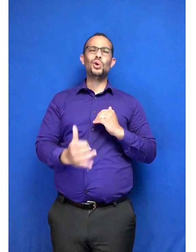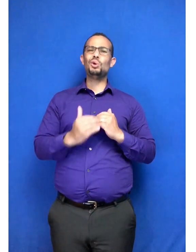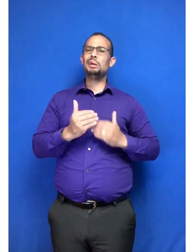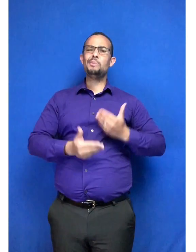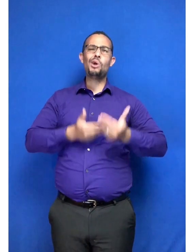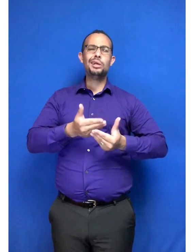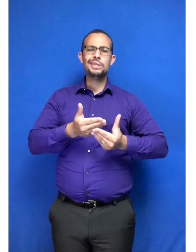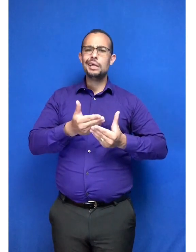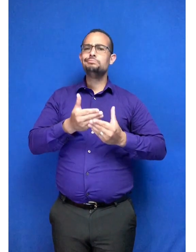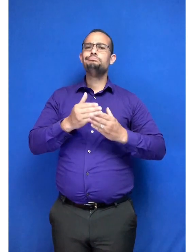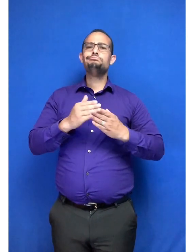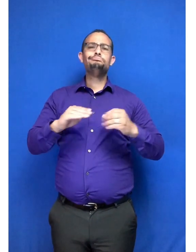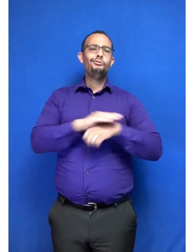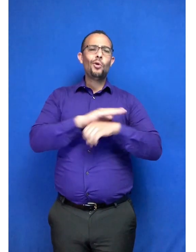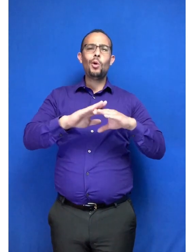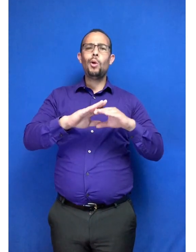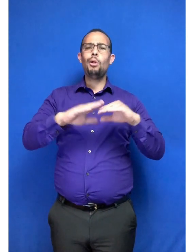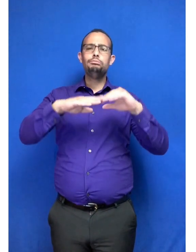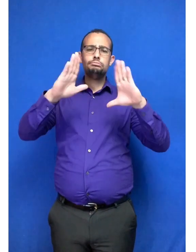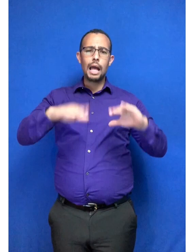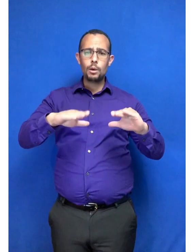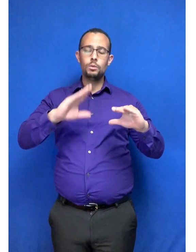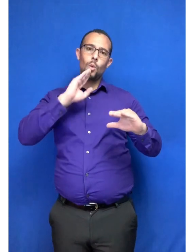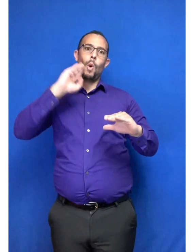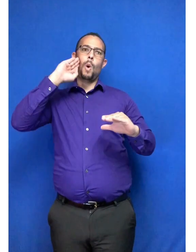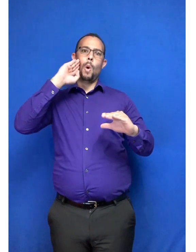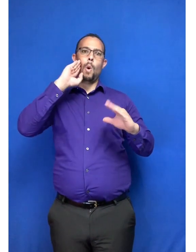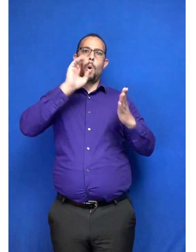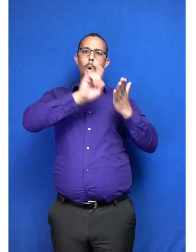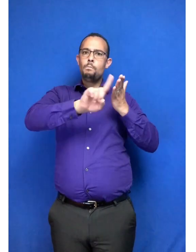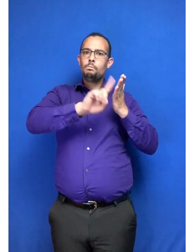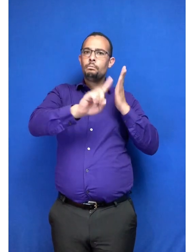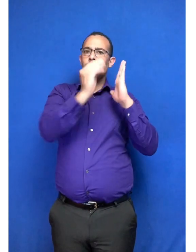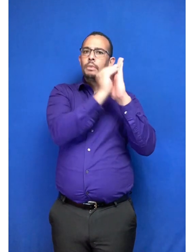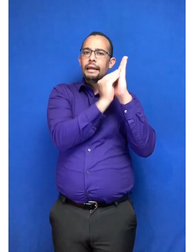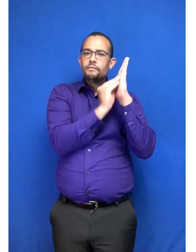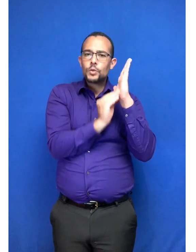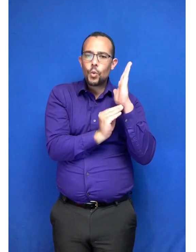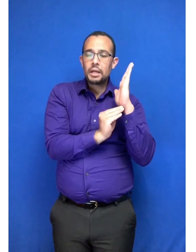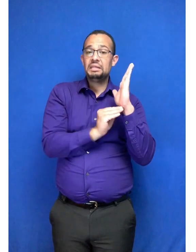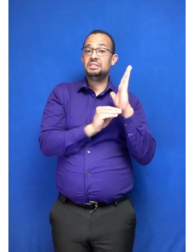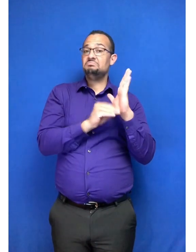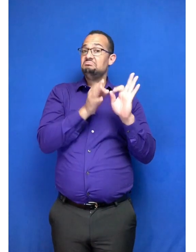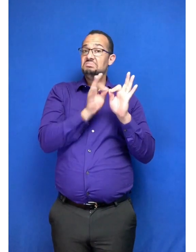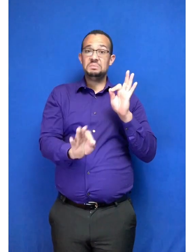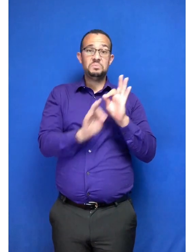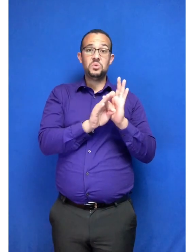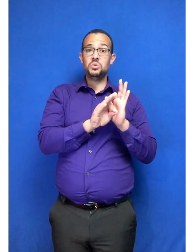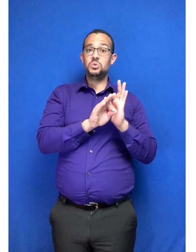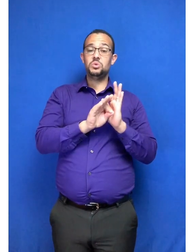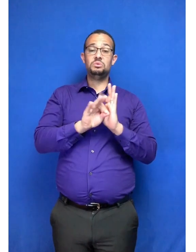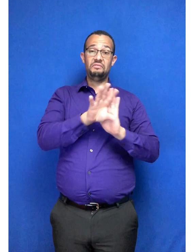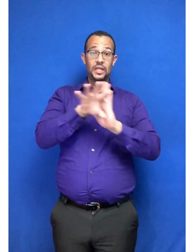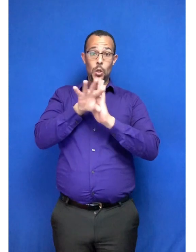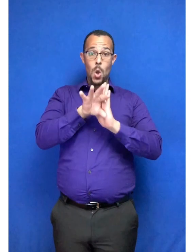A quick, simple way would be to do a video. You can walk around the whole house and narrate, talk